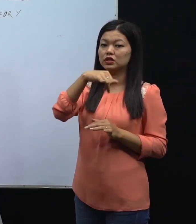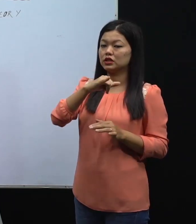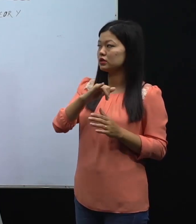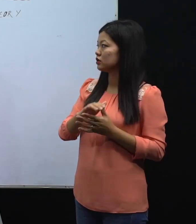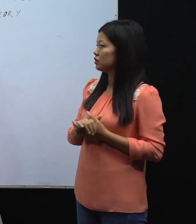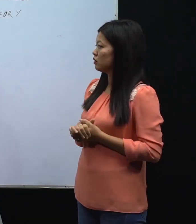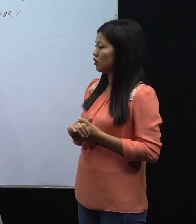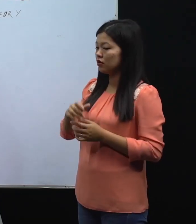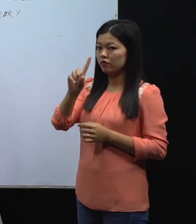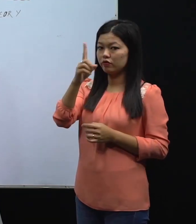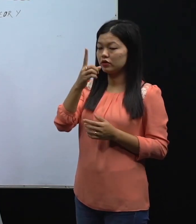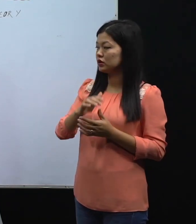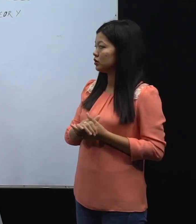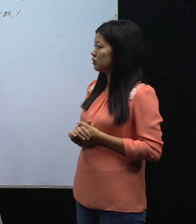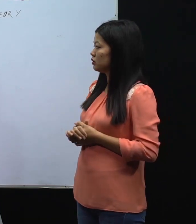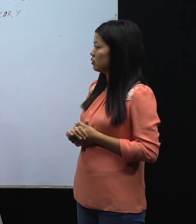is that